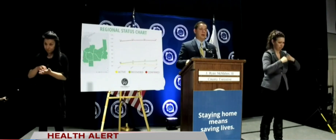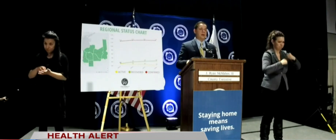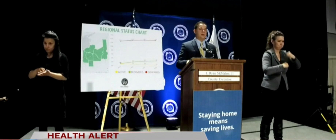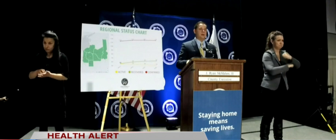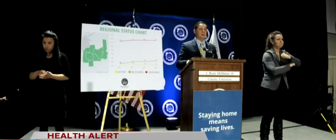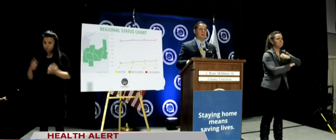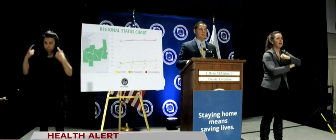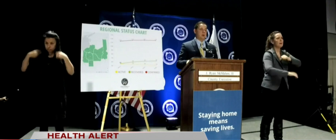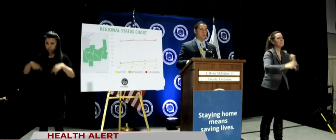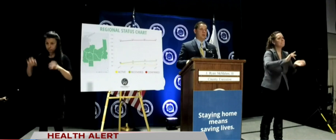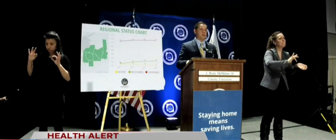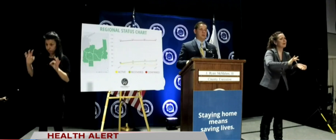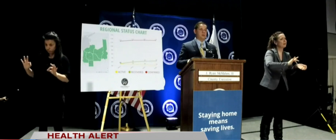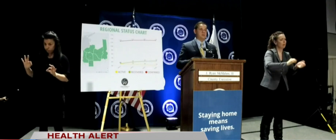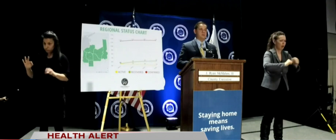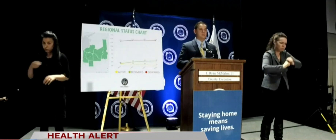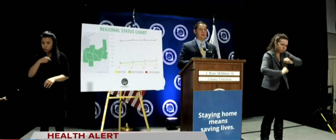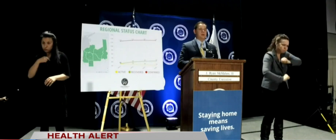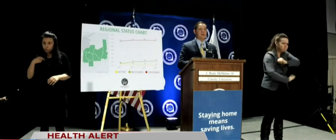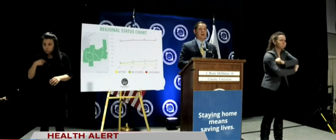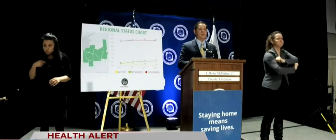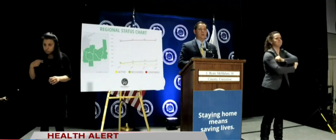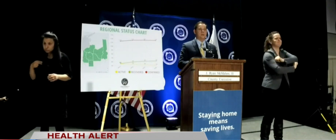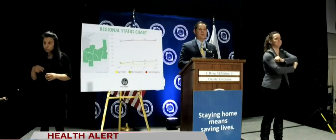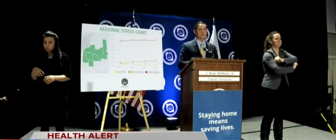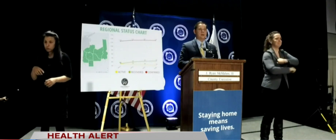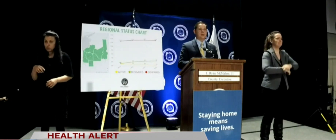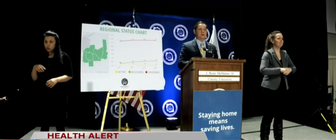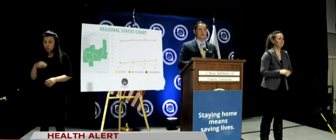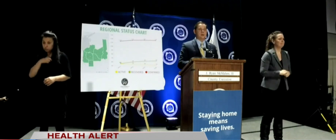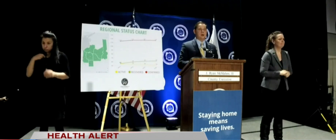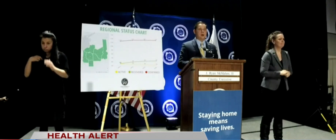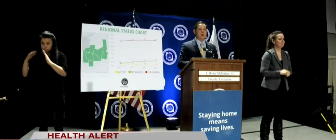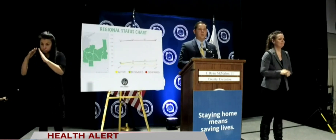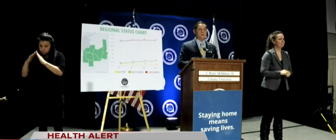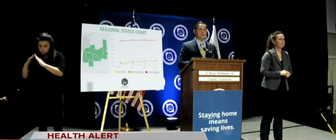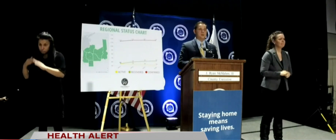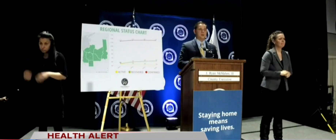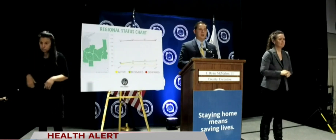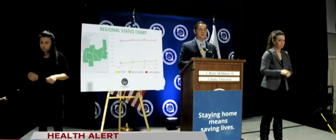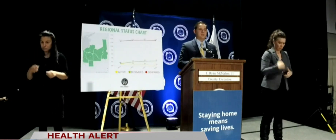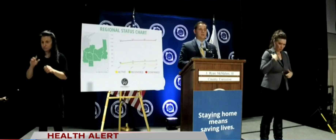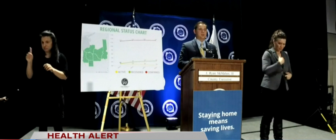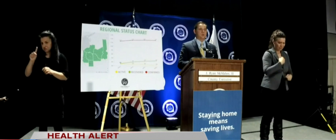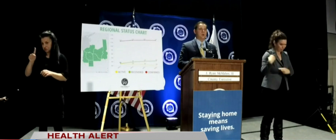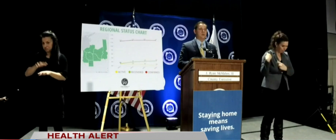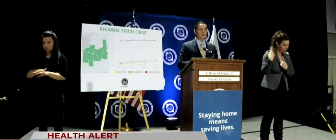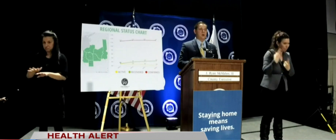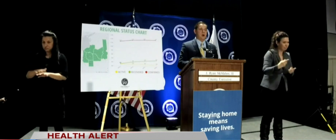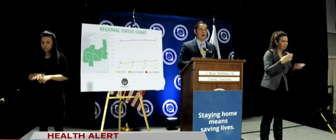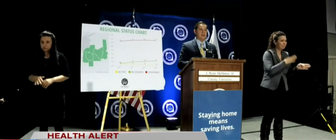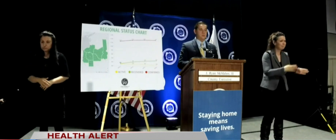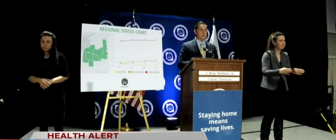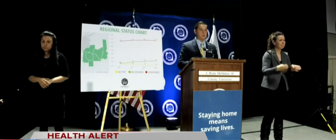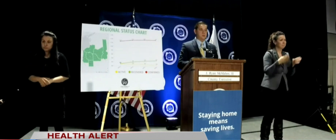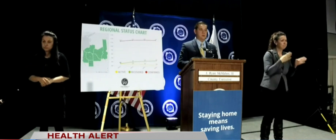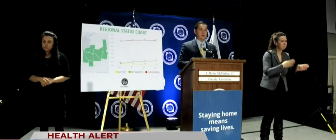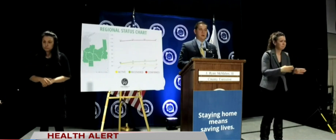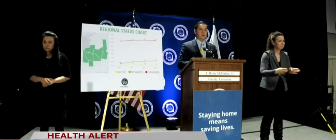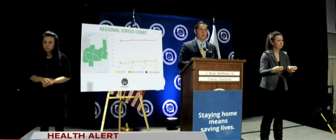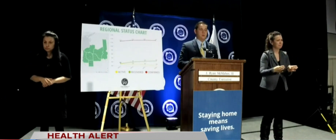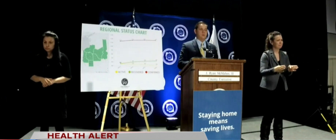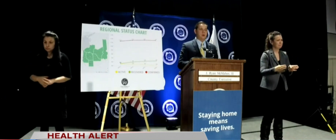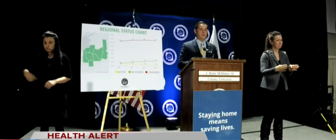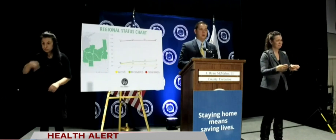the planning and the preparation and the decision making that we did was in consultation with our hospitals,